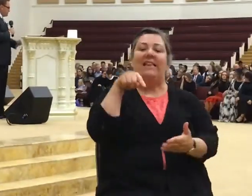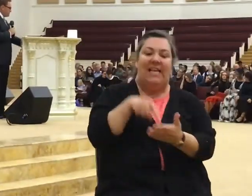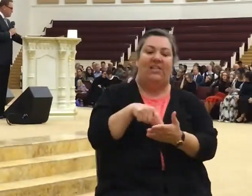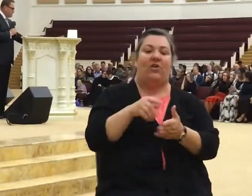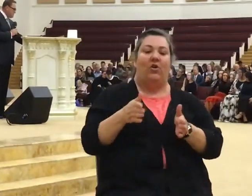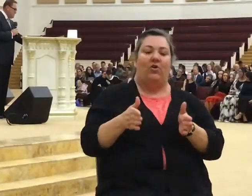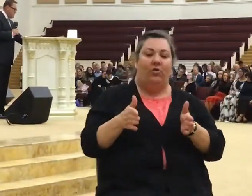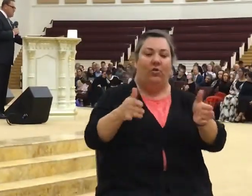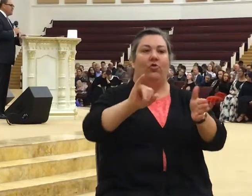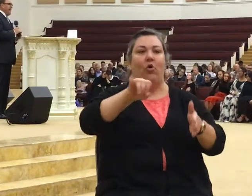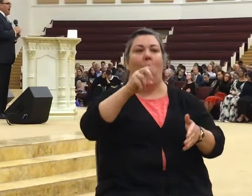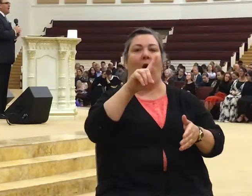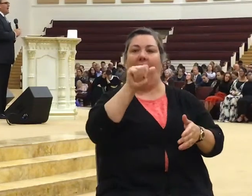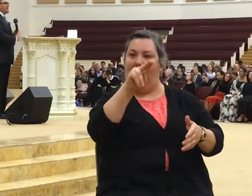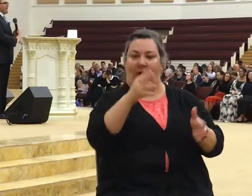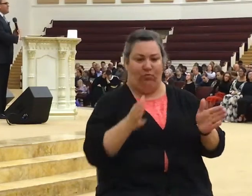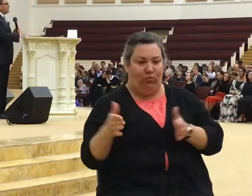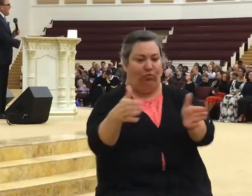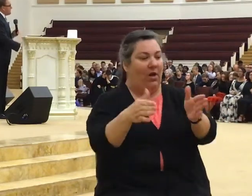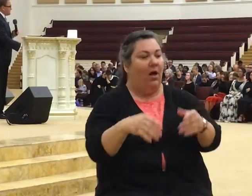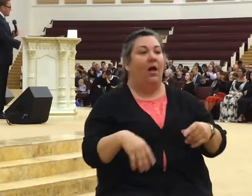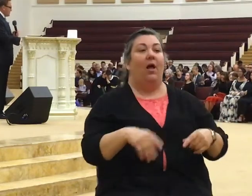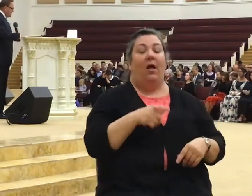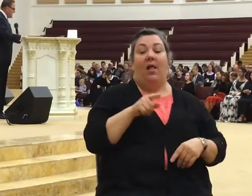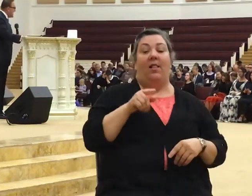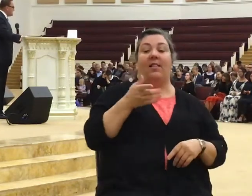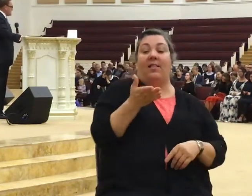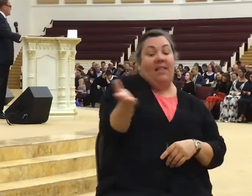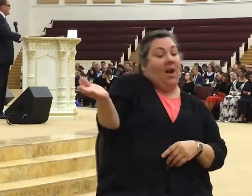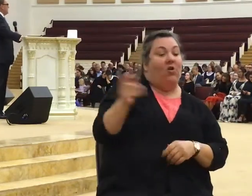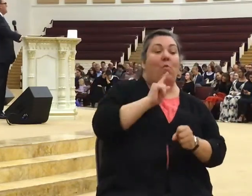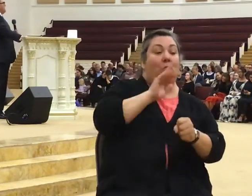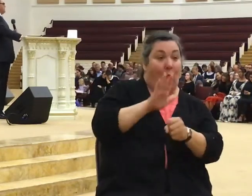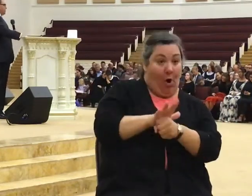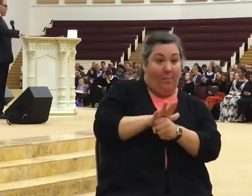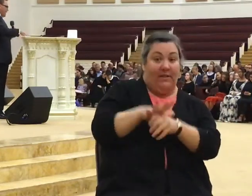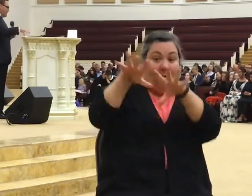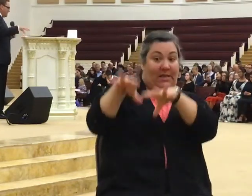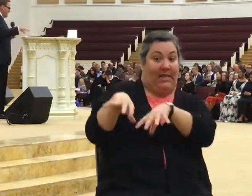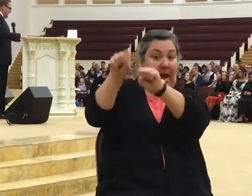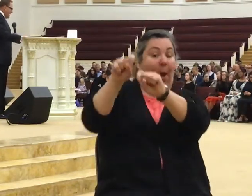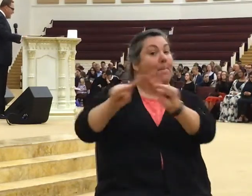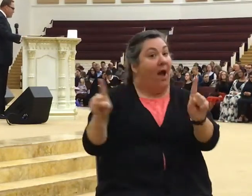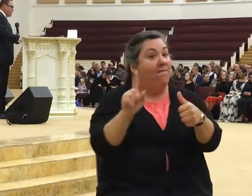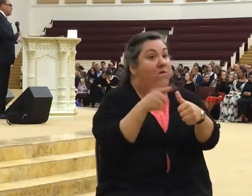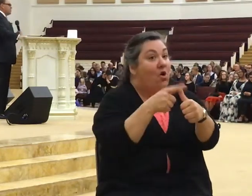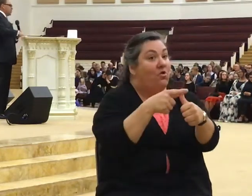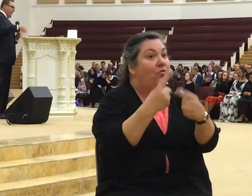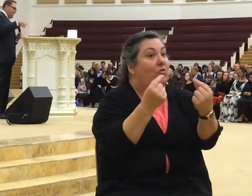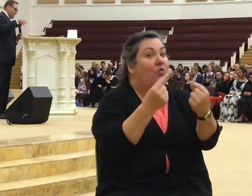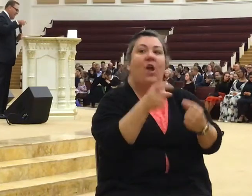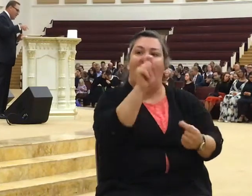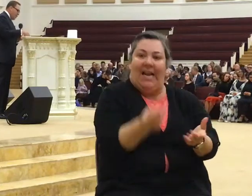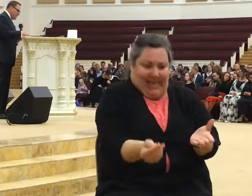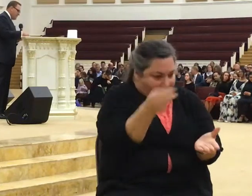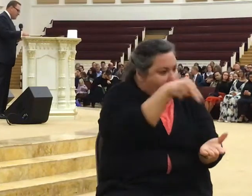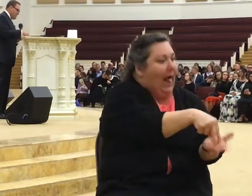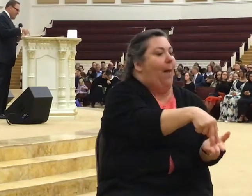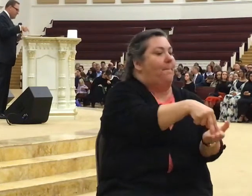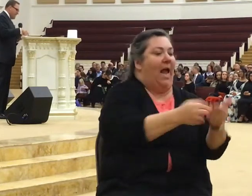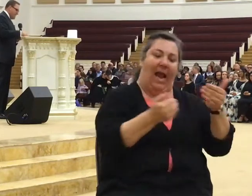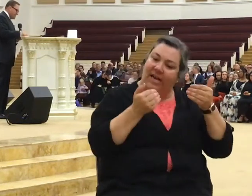There is a promise to possess, but you're going to have to get up. You're going to have to get